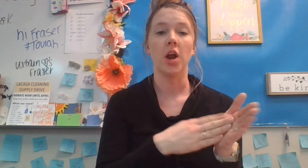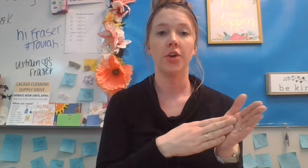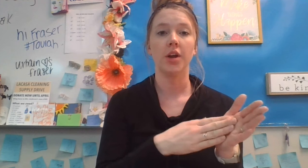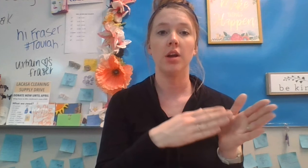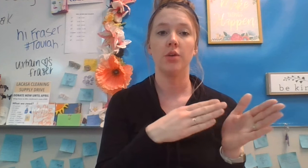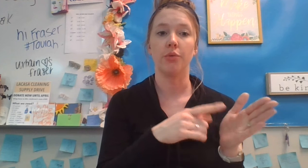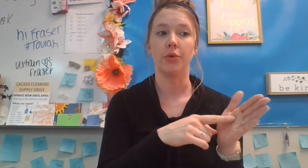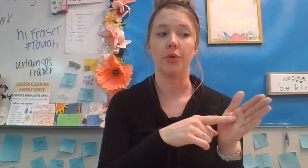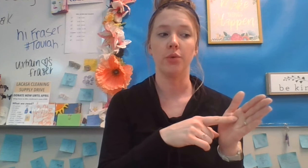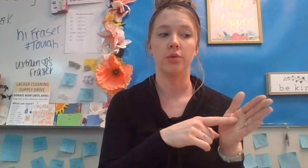101